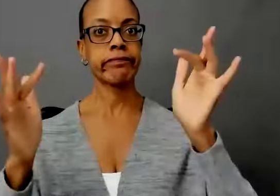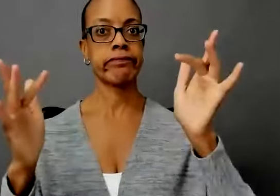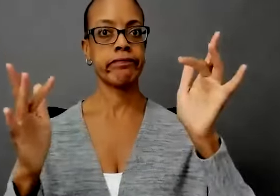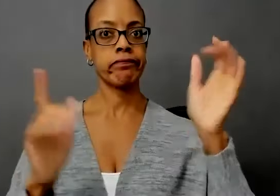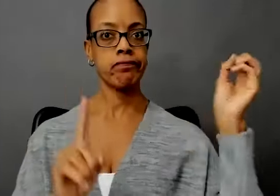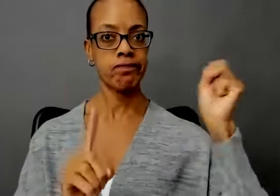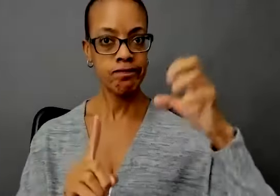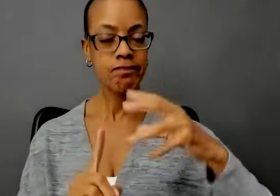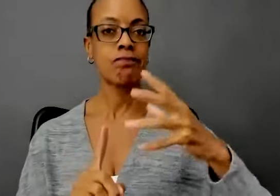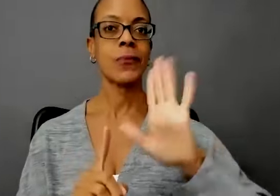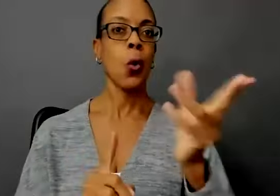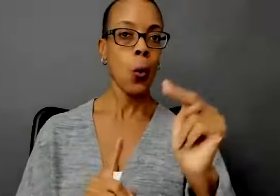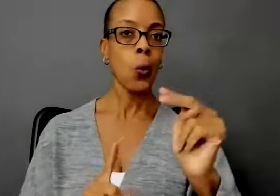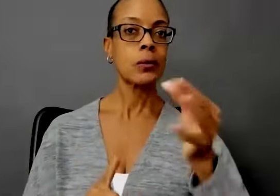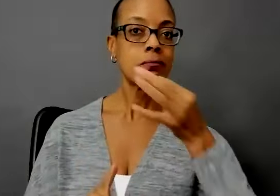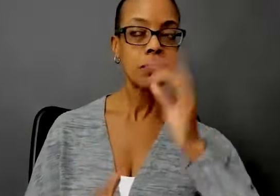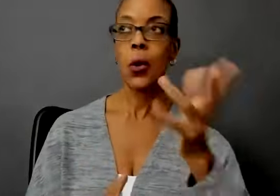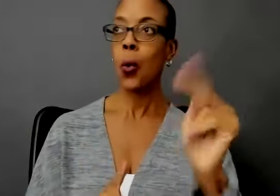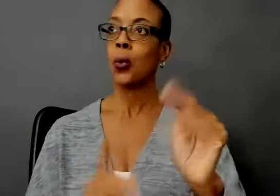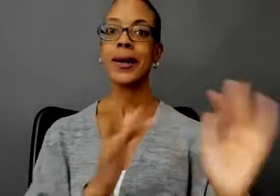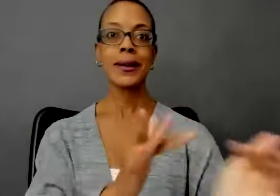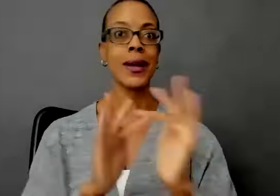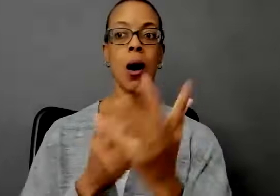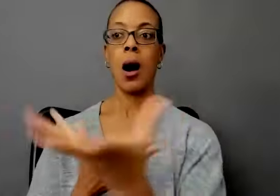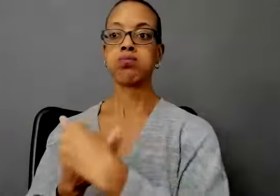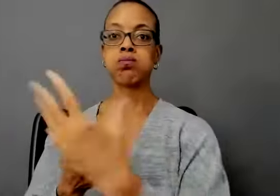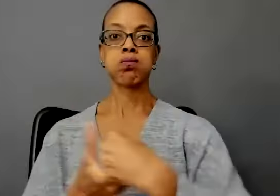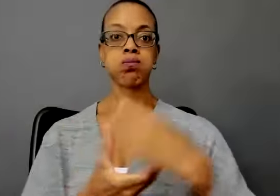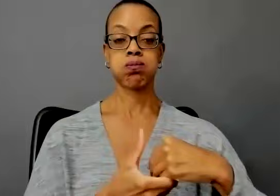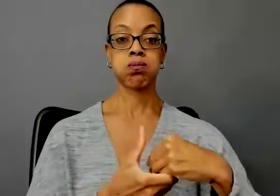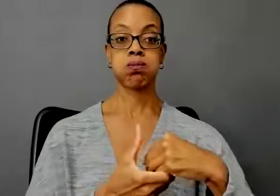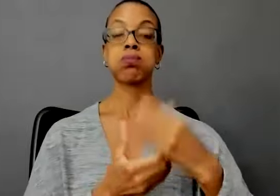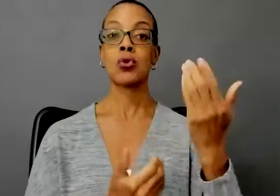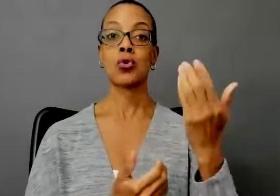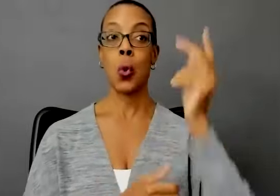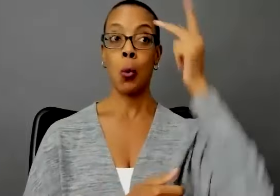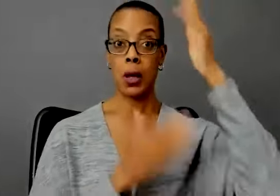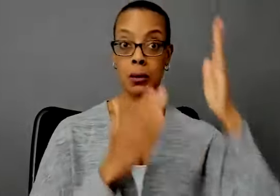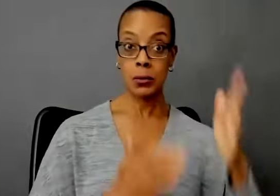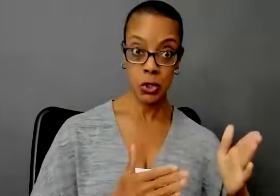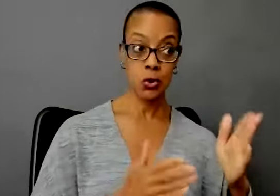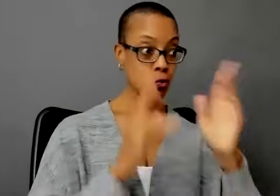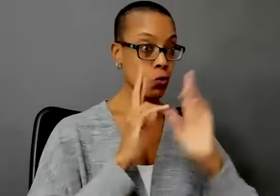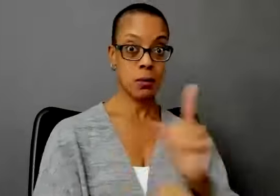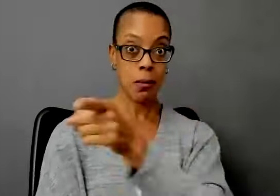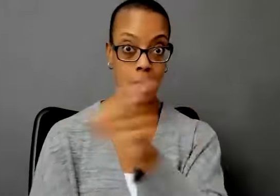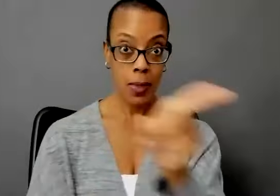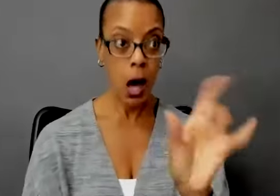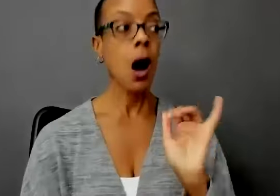expertise and their own networks and the respect that parliamentarians have for them into the process. So they were just like the